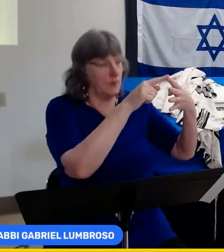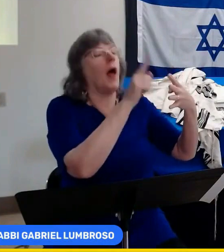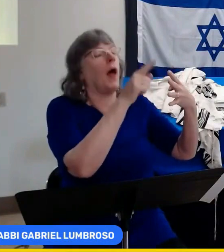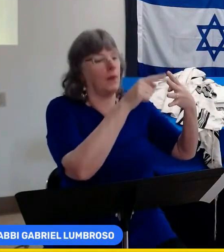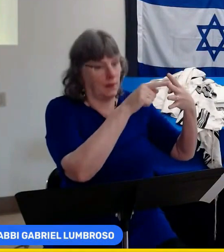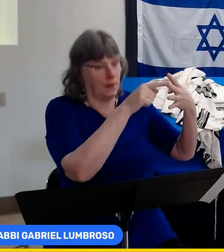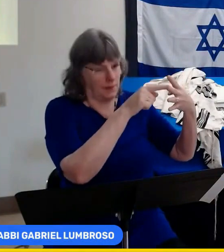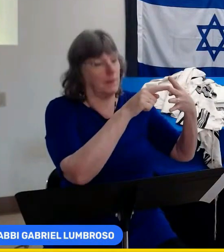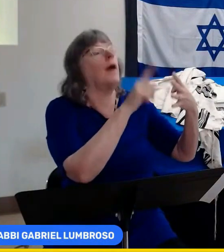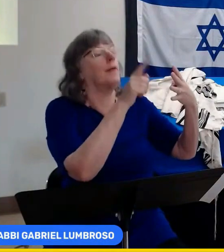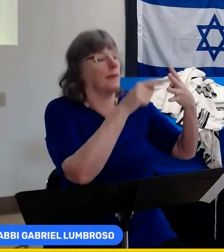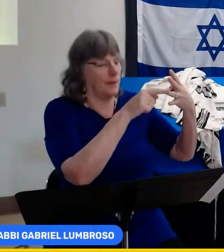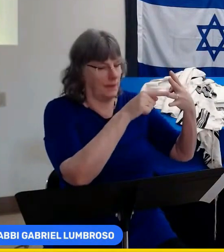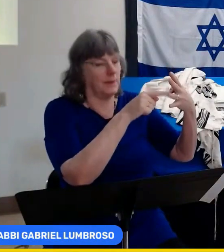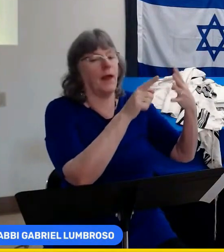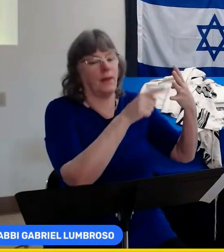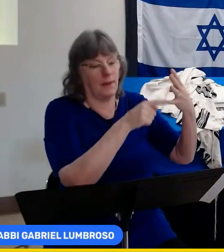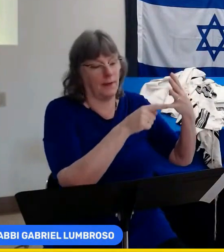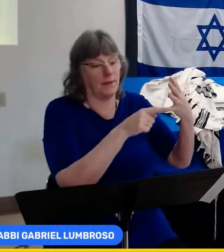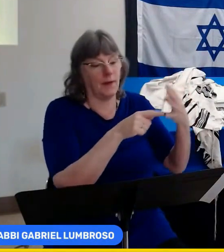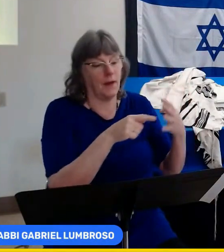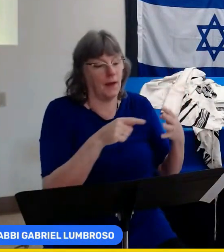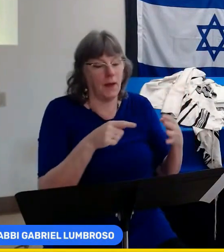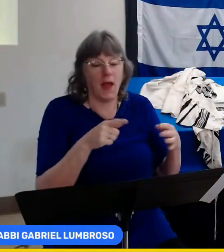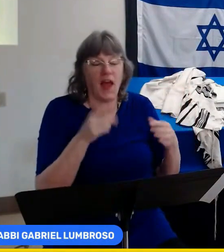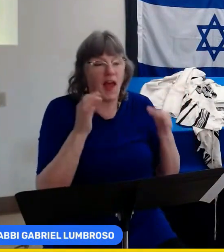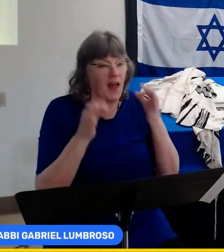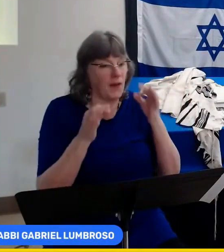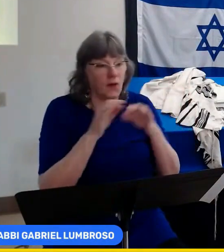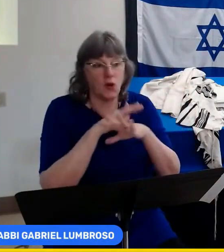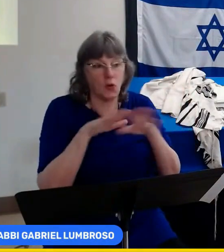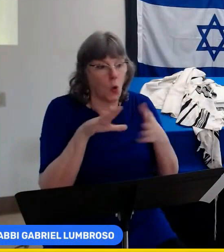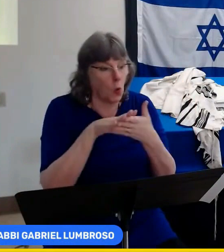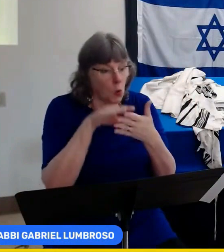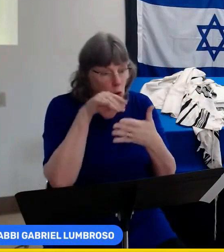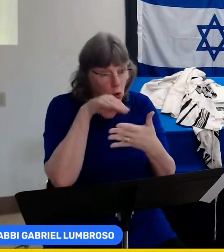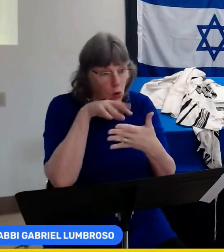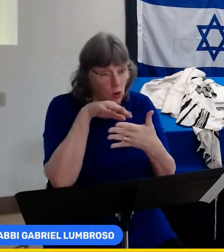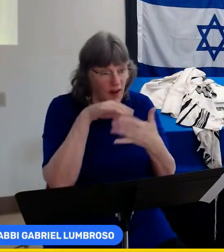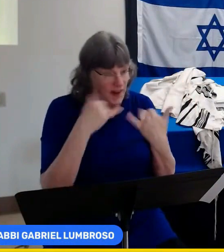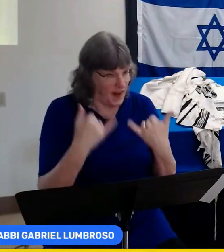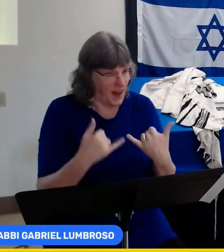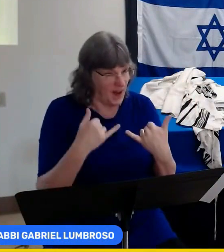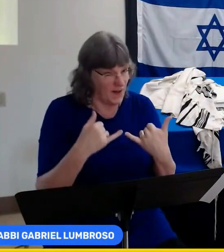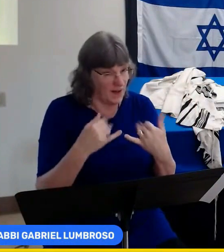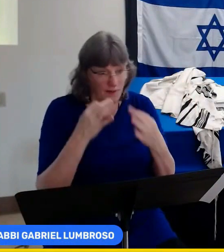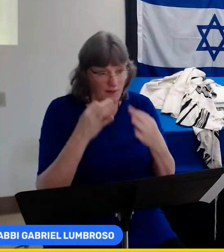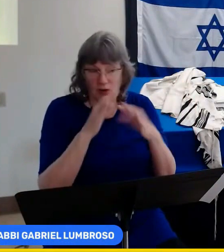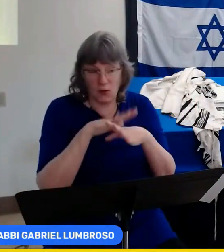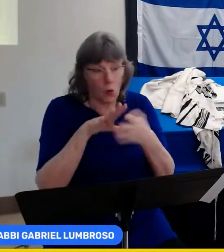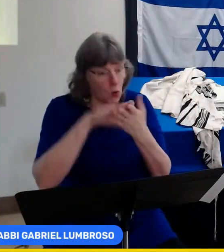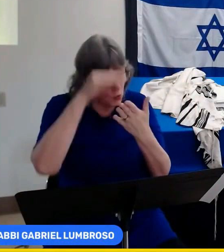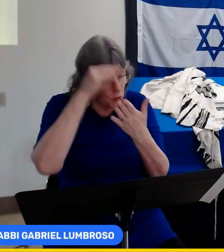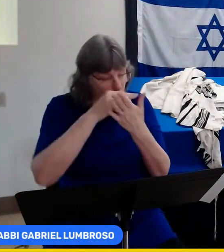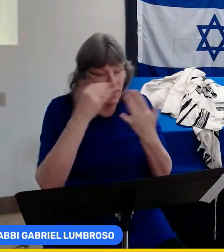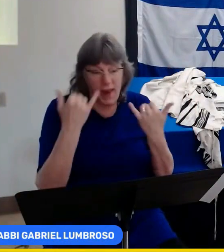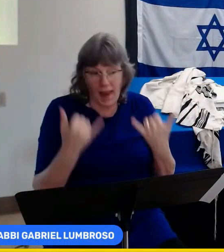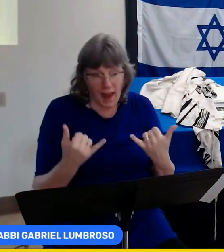And what we don't learn today, we'll have to learn later. There's no way out of it.